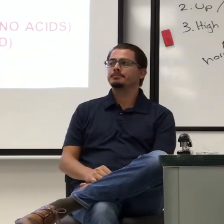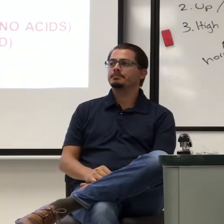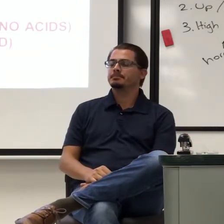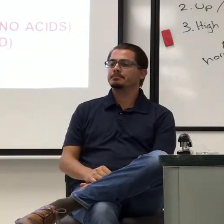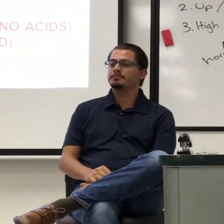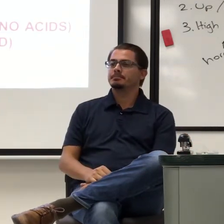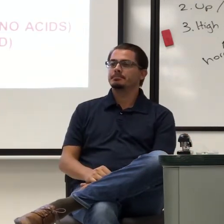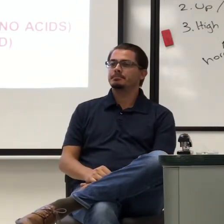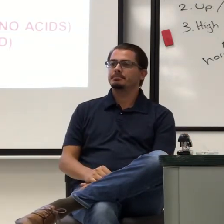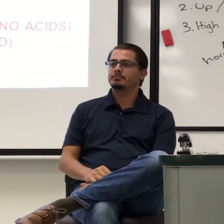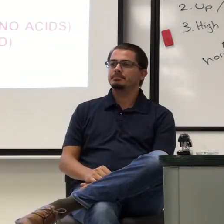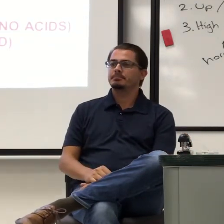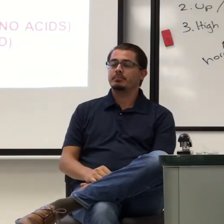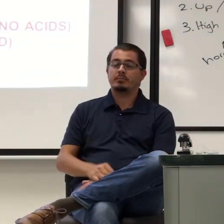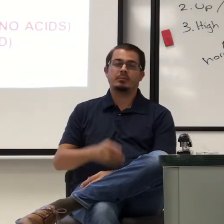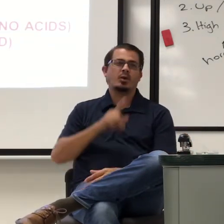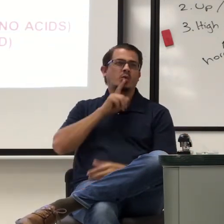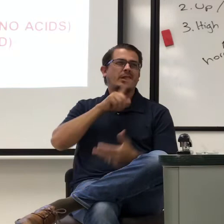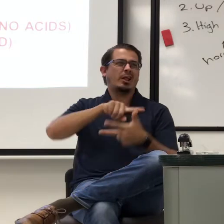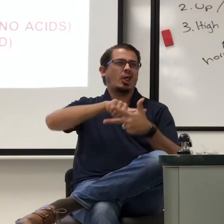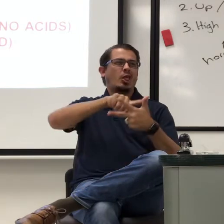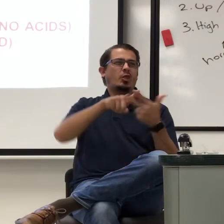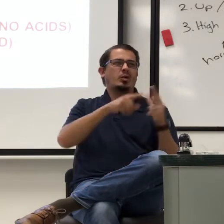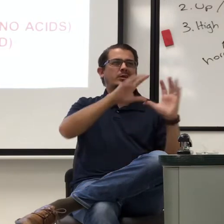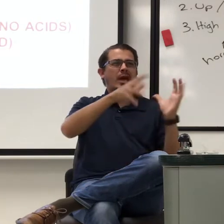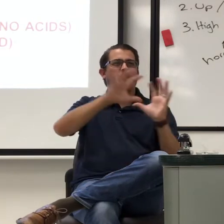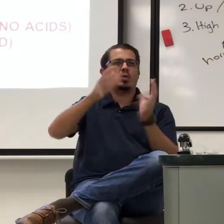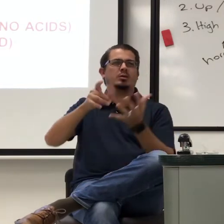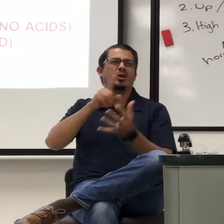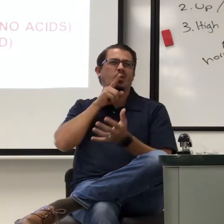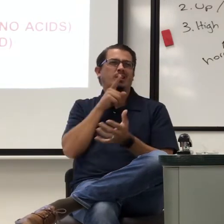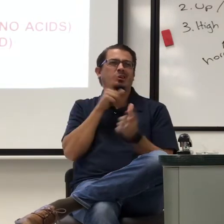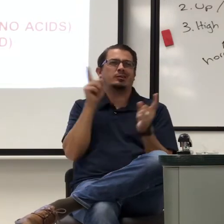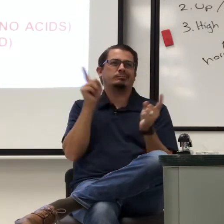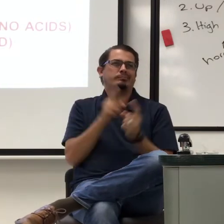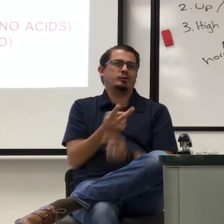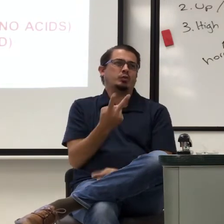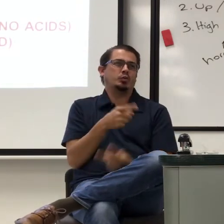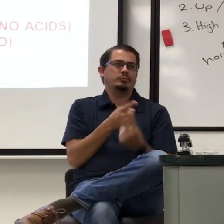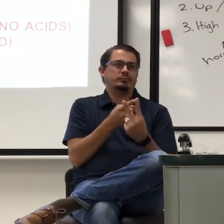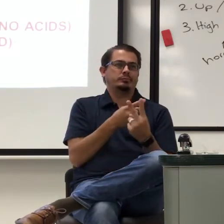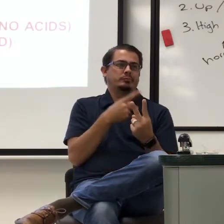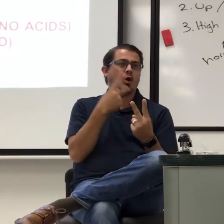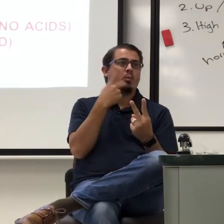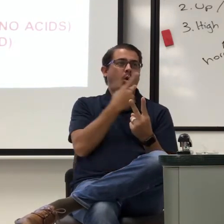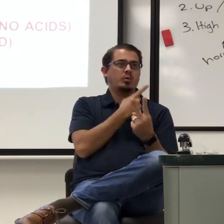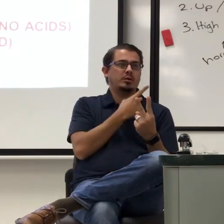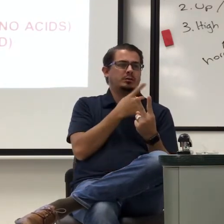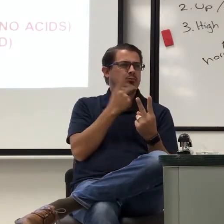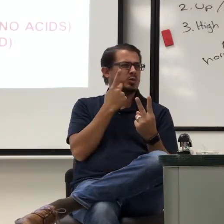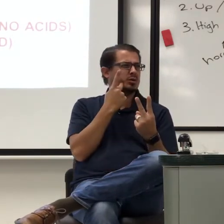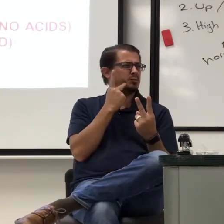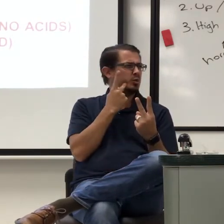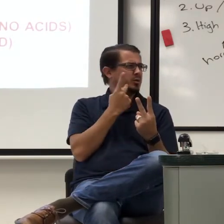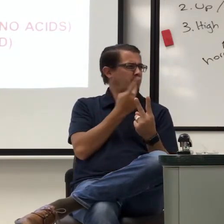Well, there's three categories. I kind of boil it down to two: proteins and steroids.